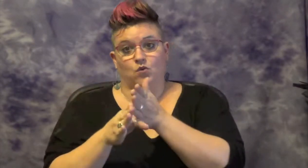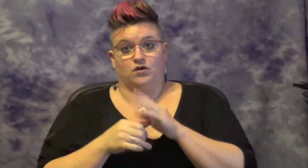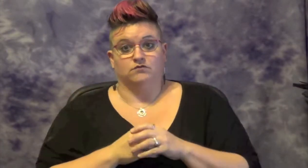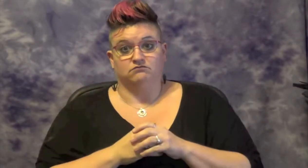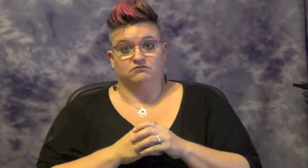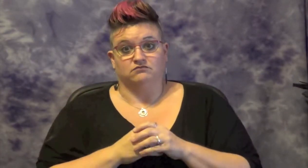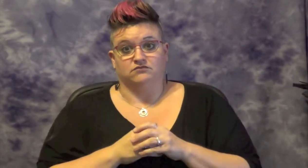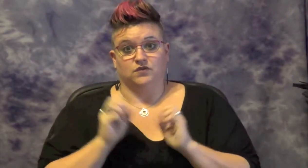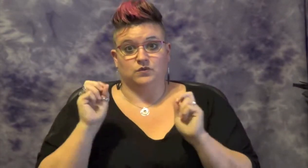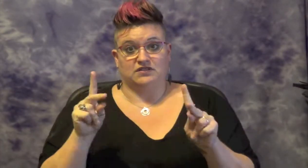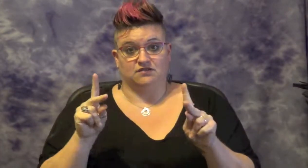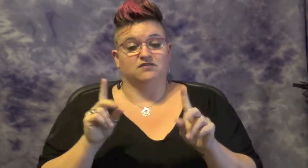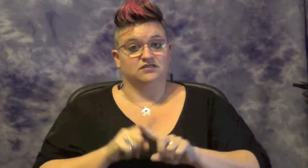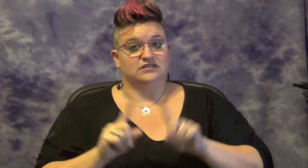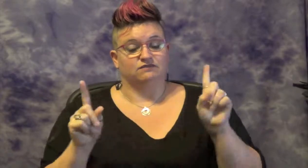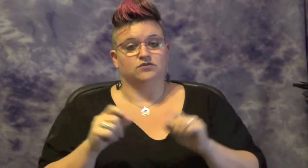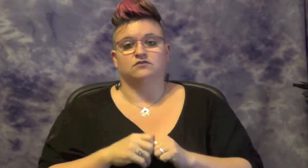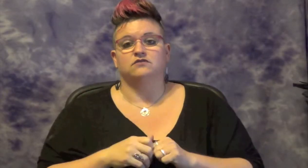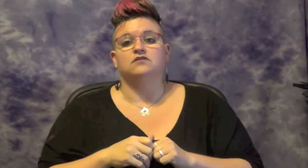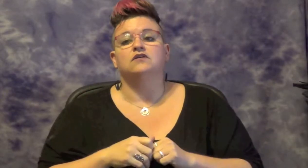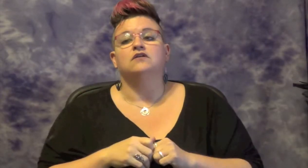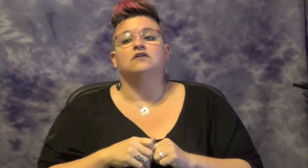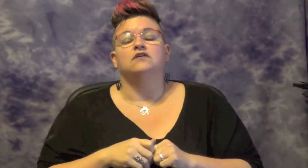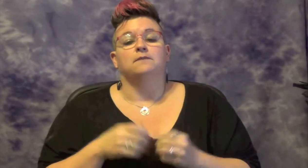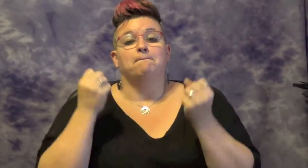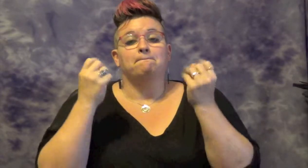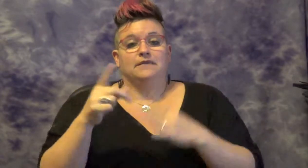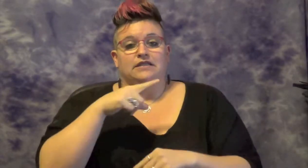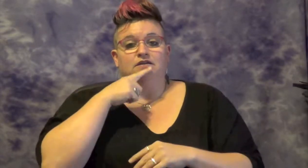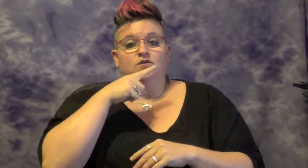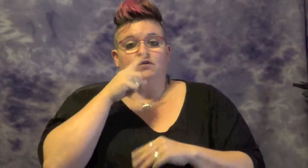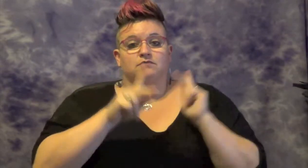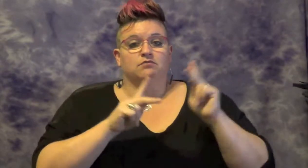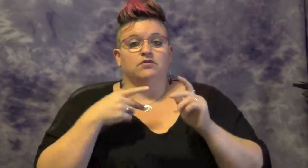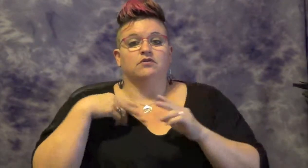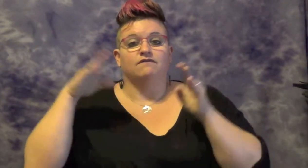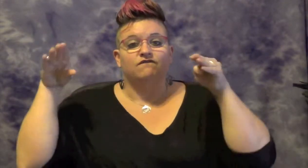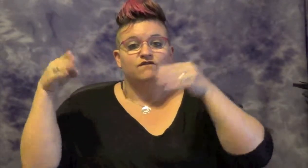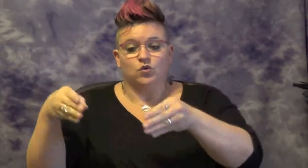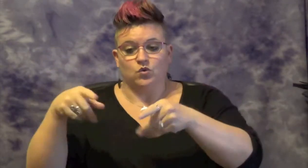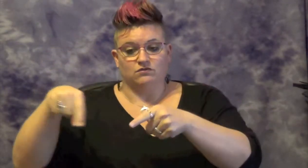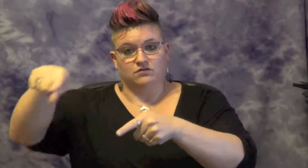and linguistic minority. It's significantly different than being a disabled person.